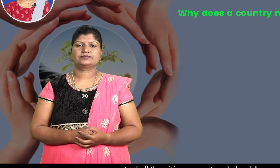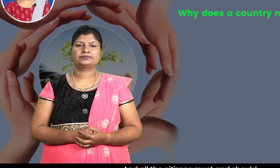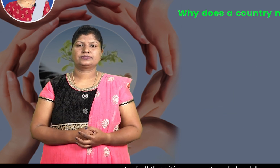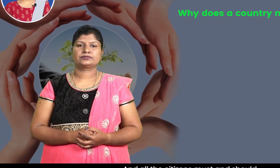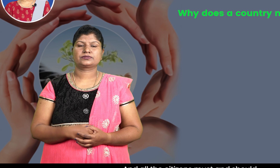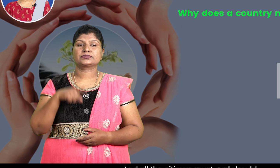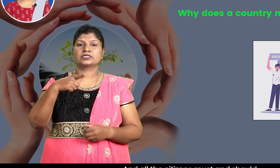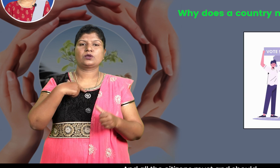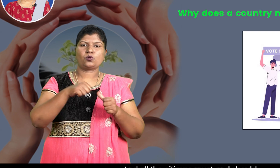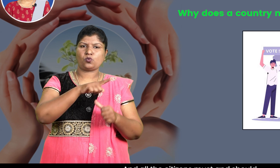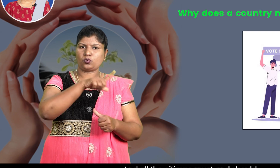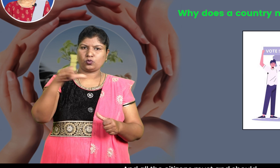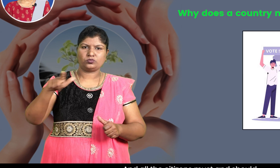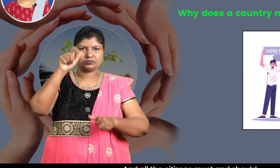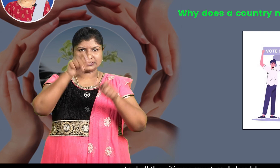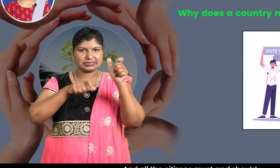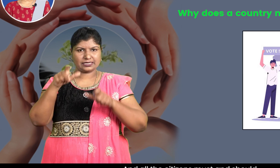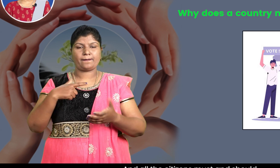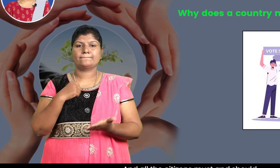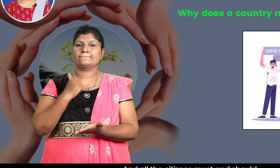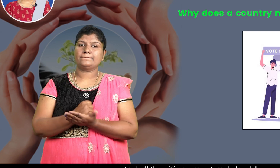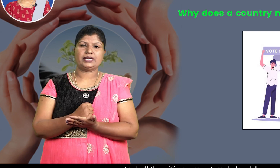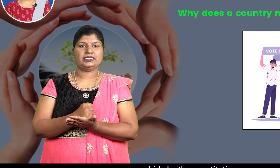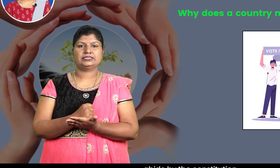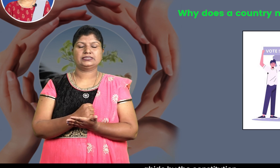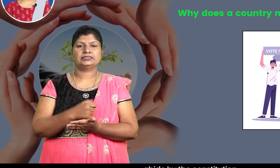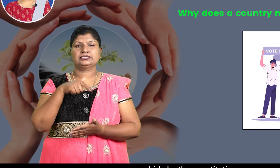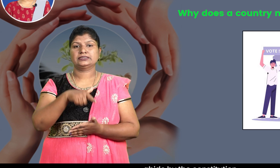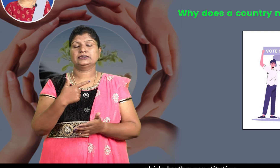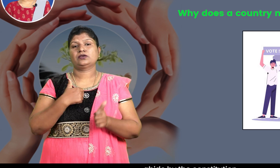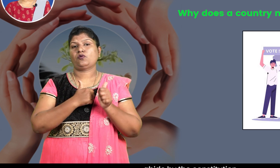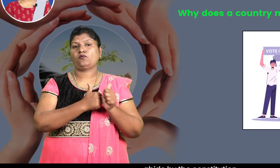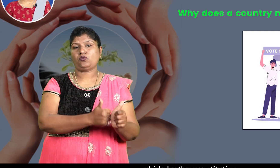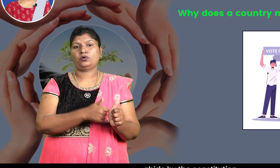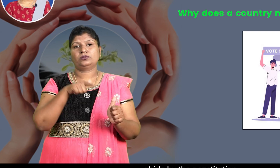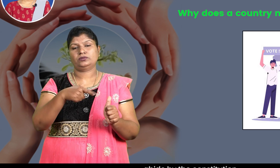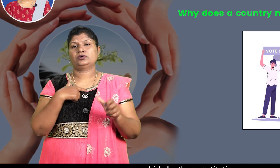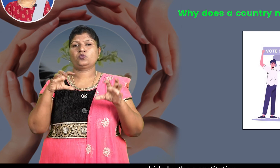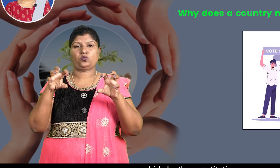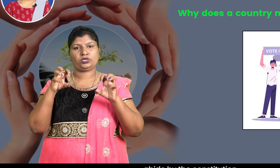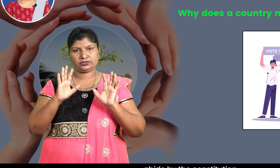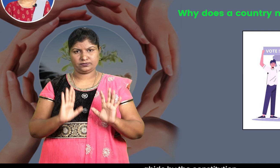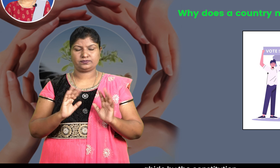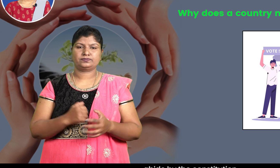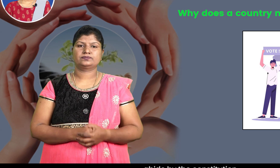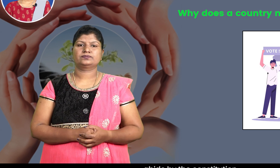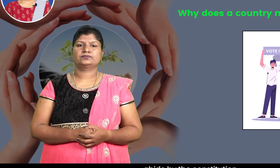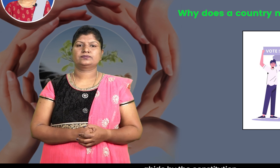and all the citizens must and should abide by the Constitution.